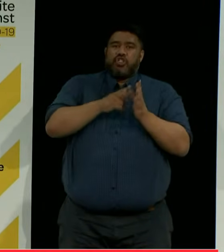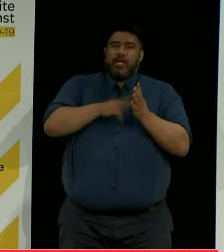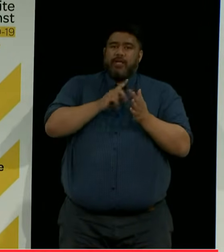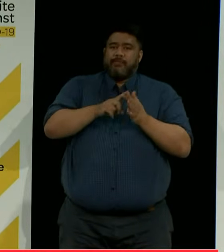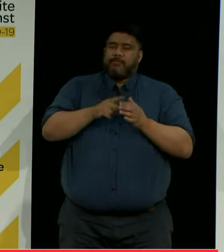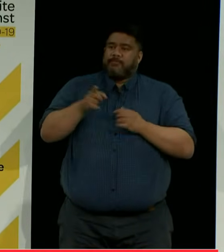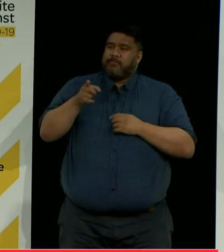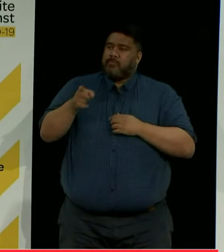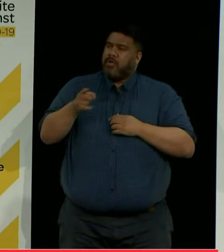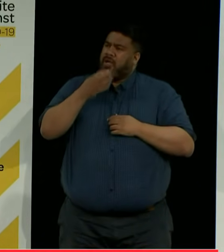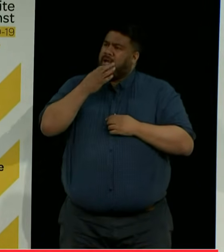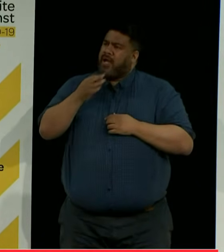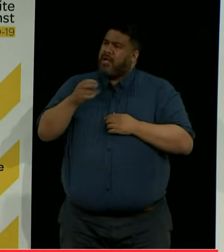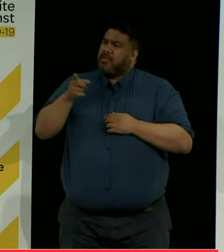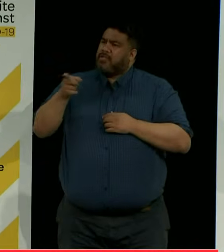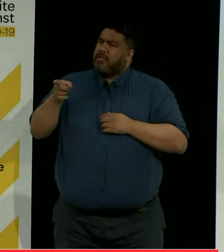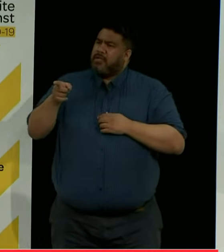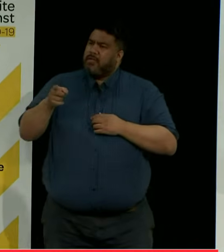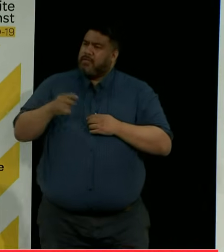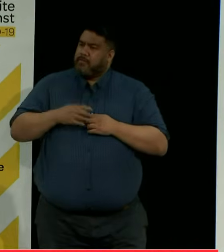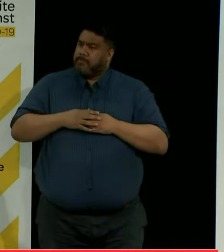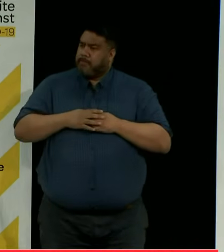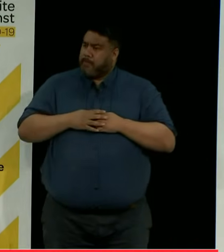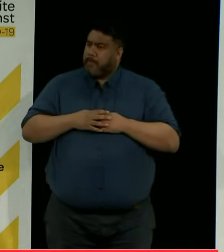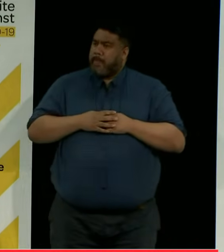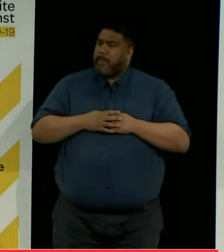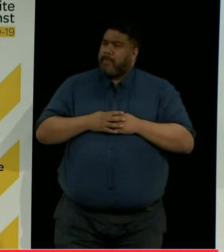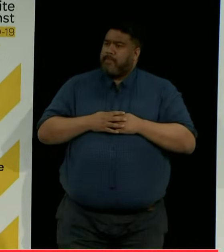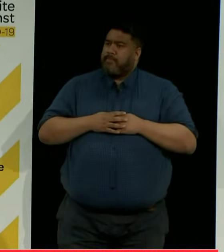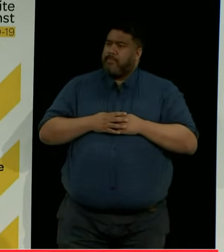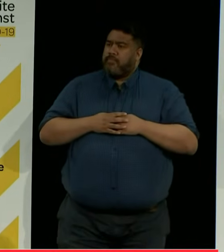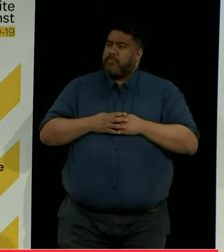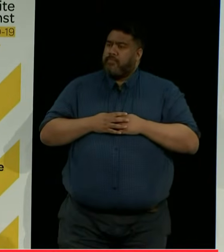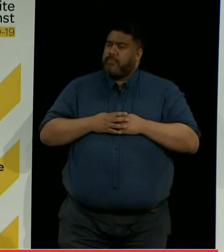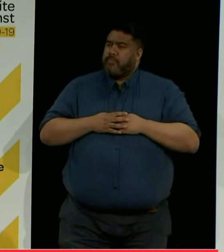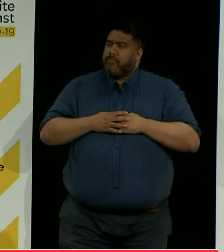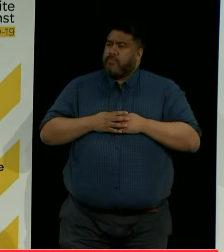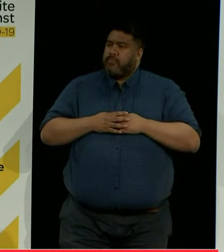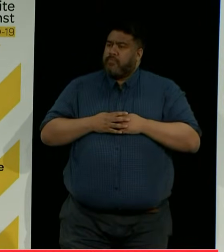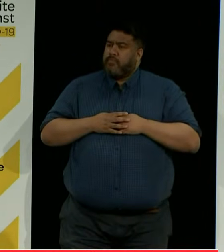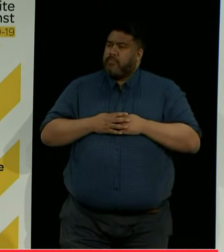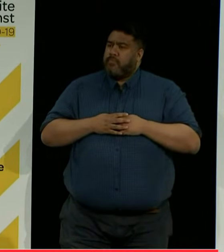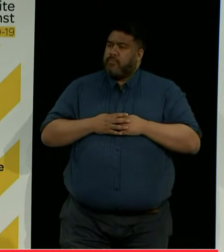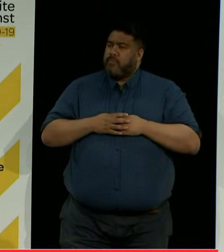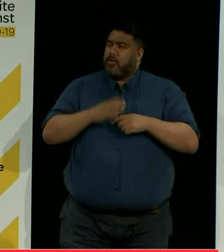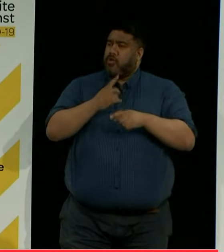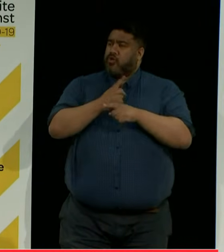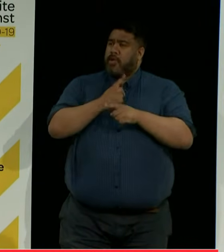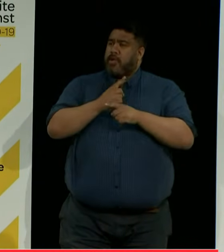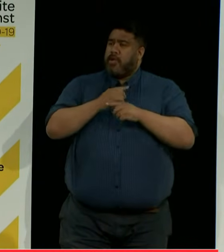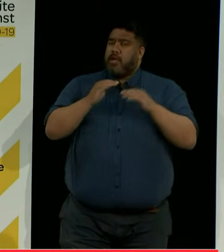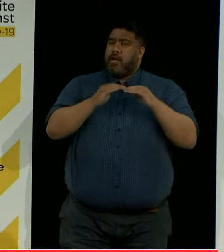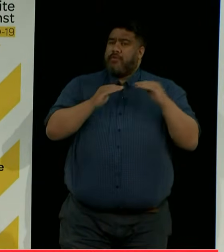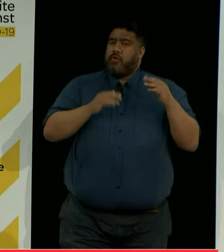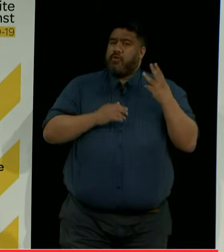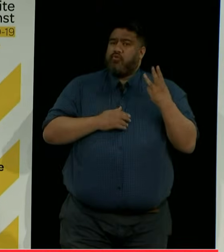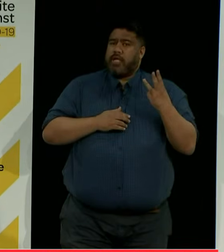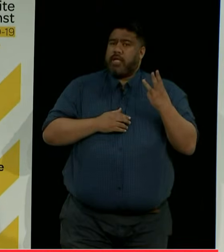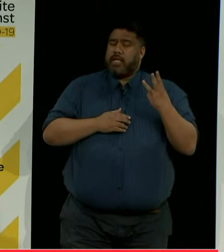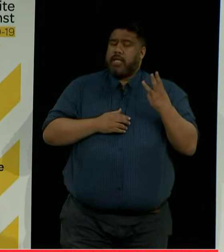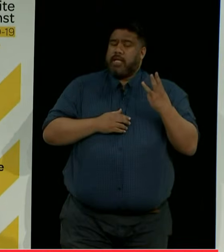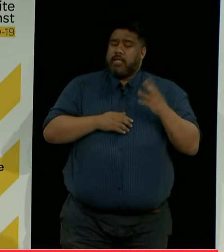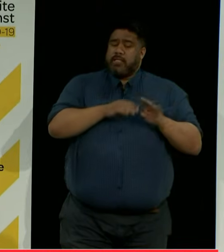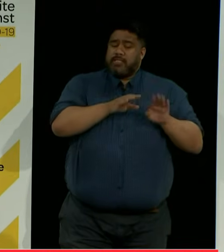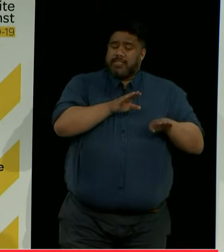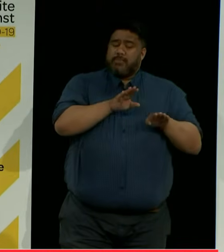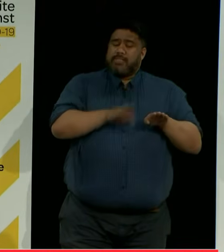please outline the threshold at which you may not step down? You may go, no, we're not going to go into level 2. I mean, we